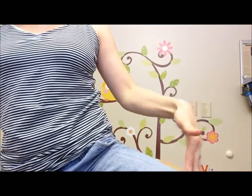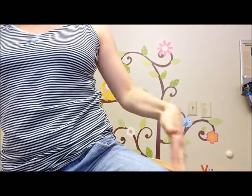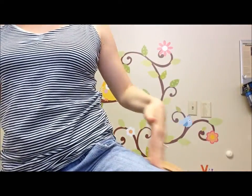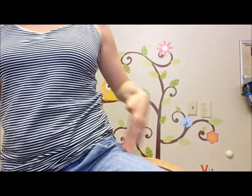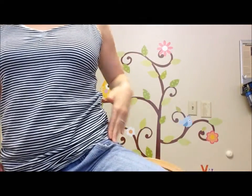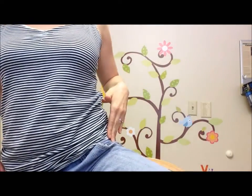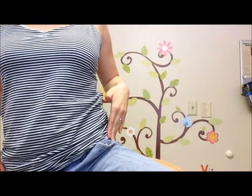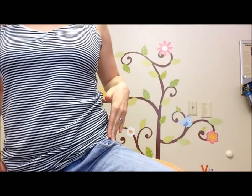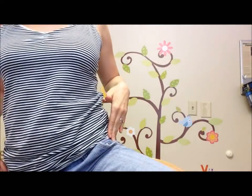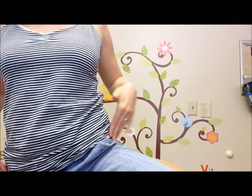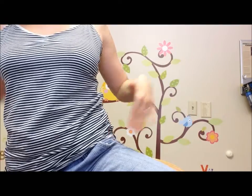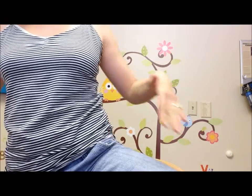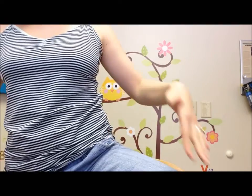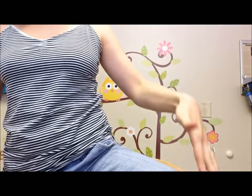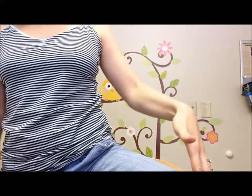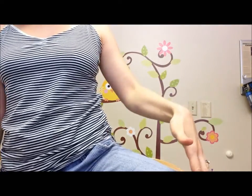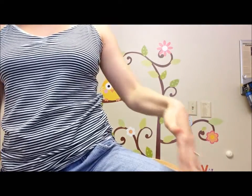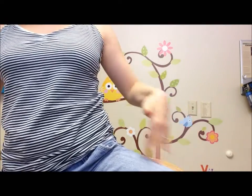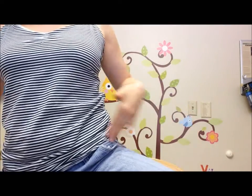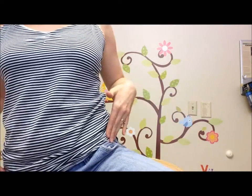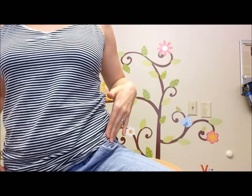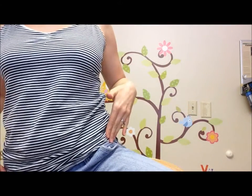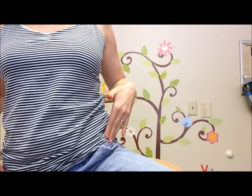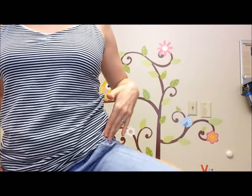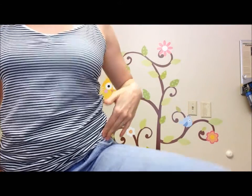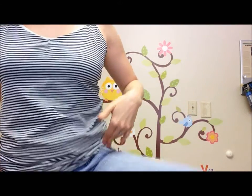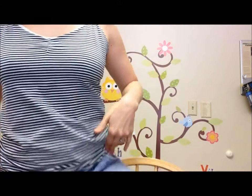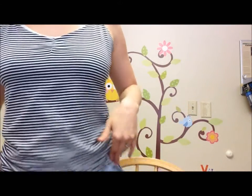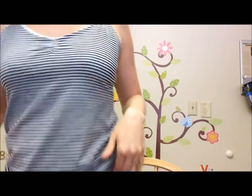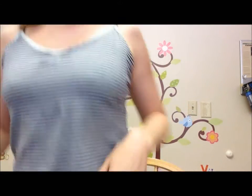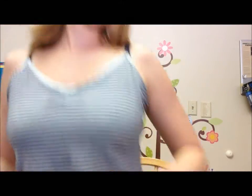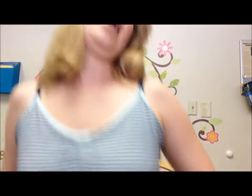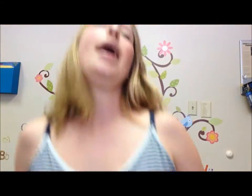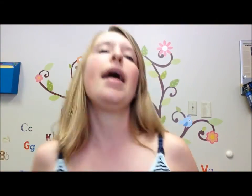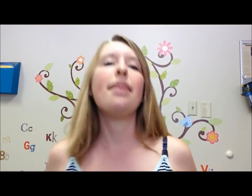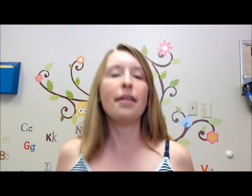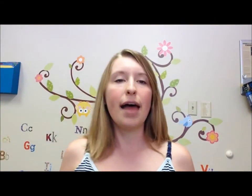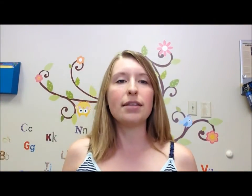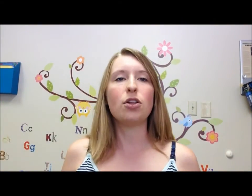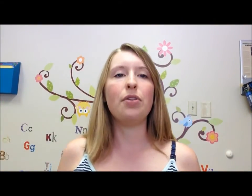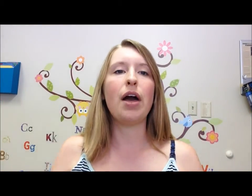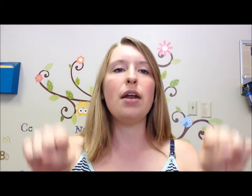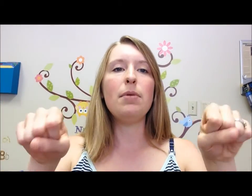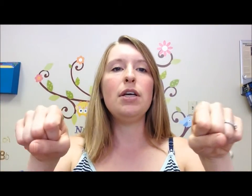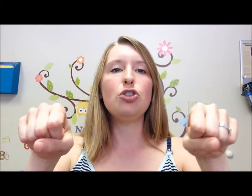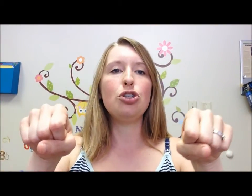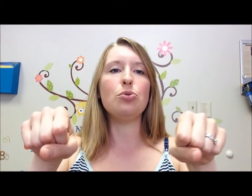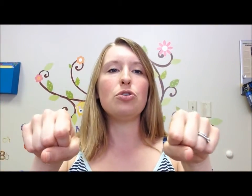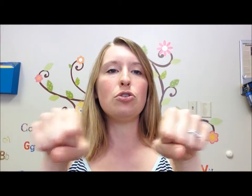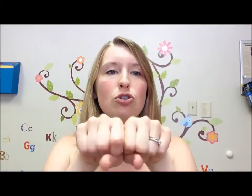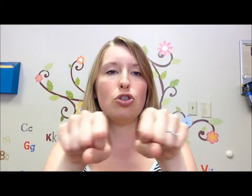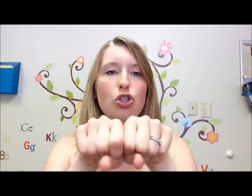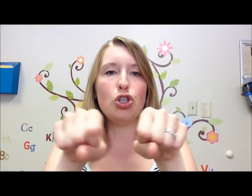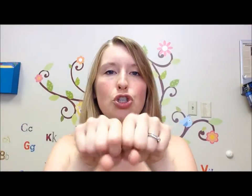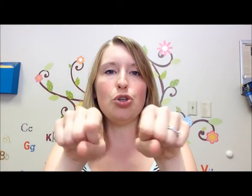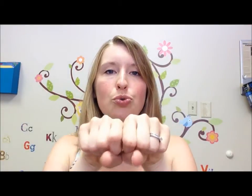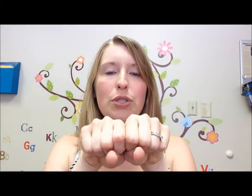here, move them up your pants. Pants. And the last clothing item is shoes. Shoes.